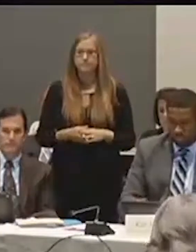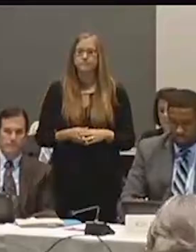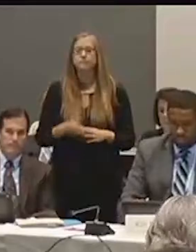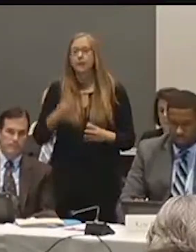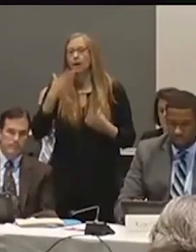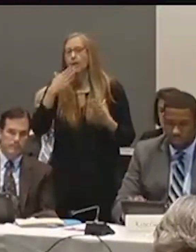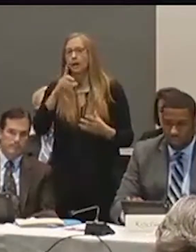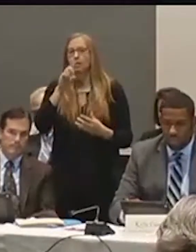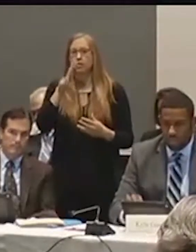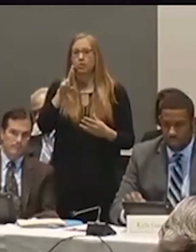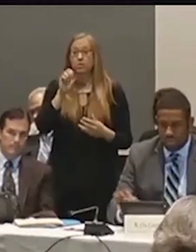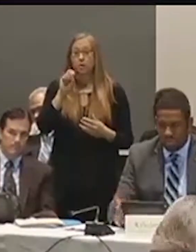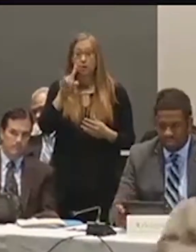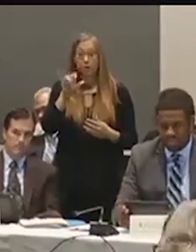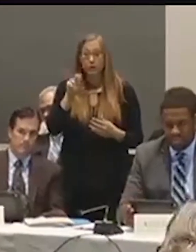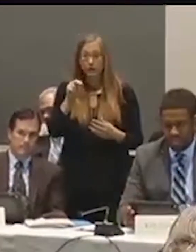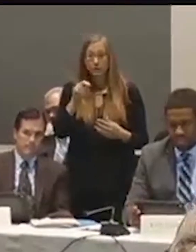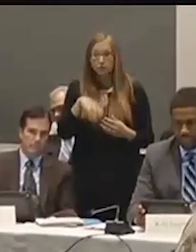Thank you, Dr. Sullivan.